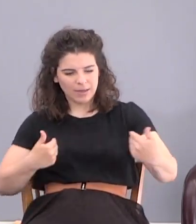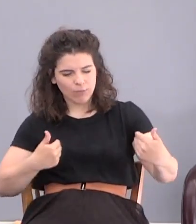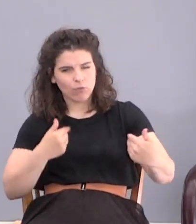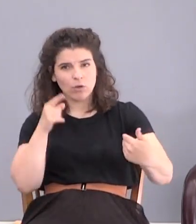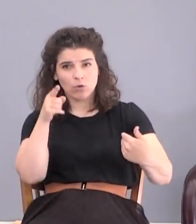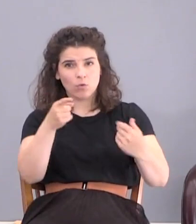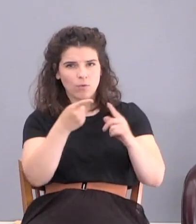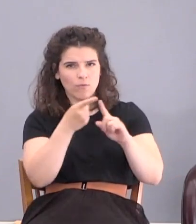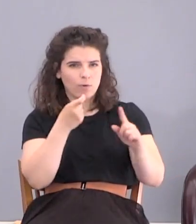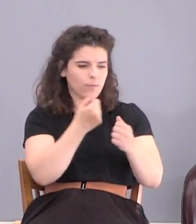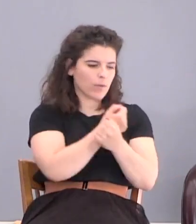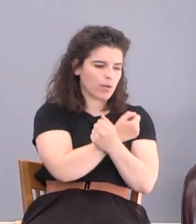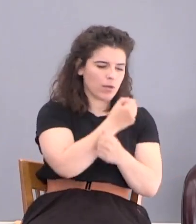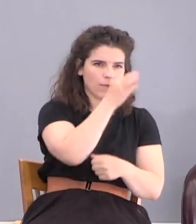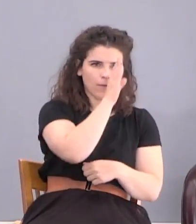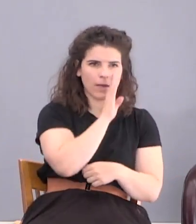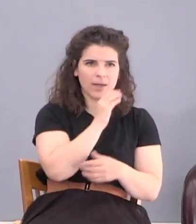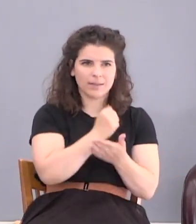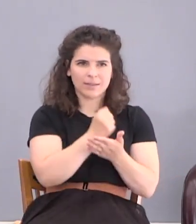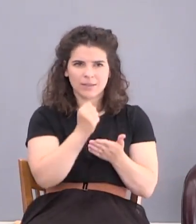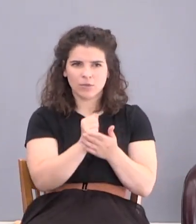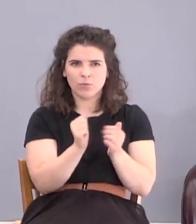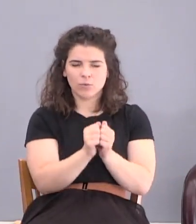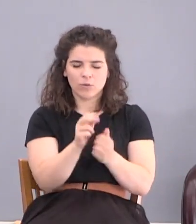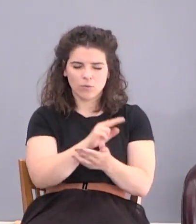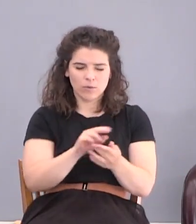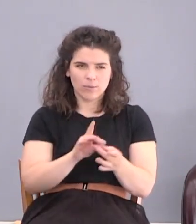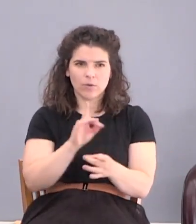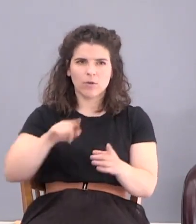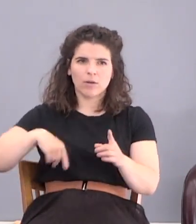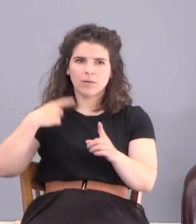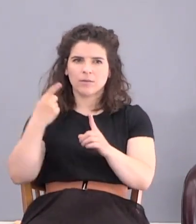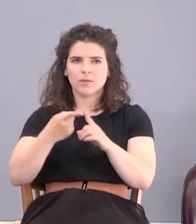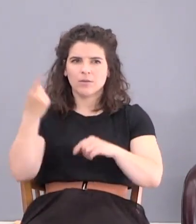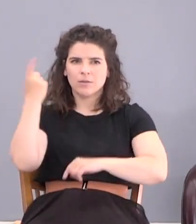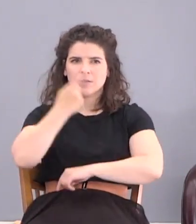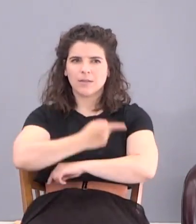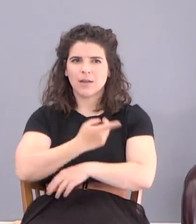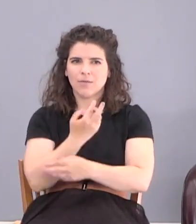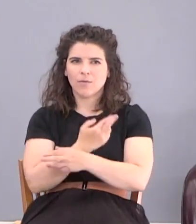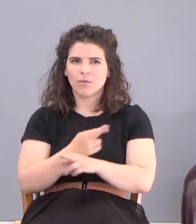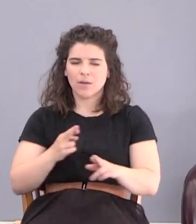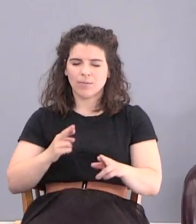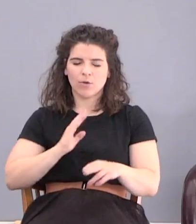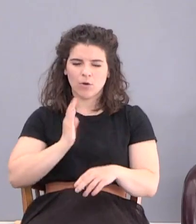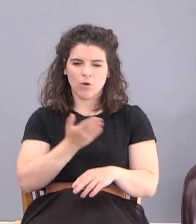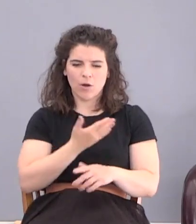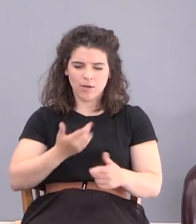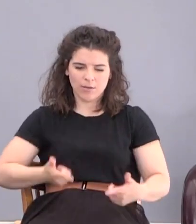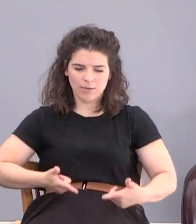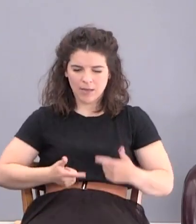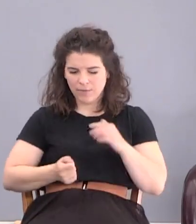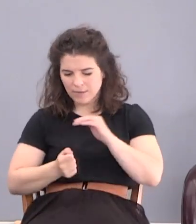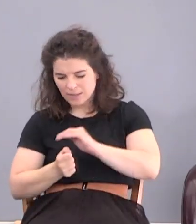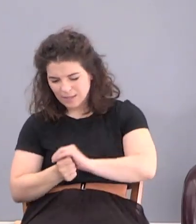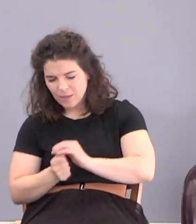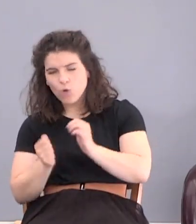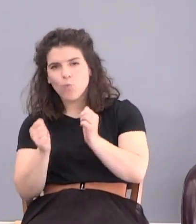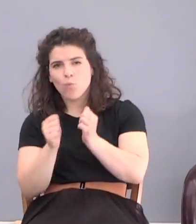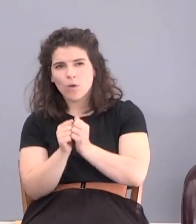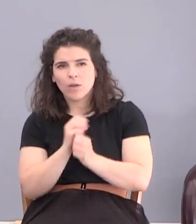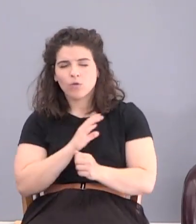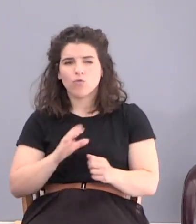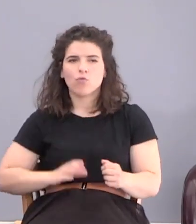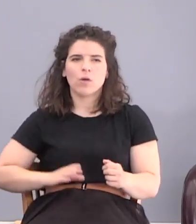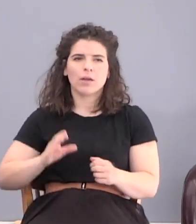of God. We are sealed with that Holy Spirit until the day of redemption. And our life is hid with Christ. Look at Titus chapter